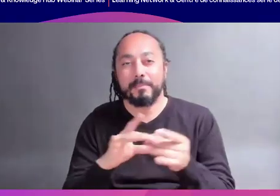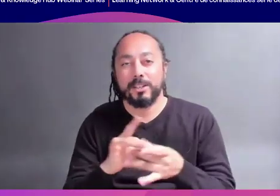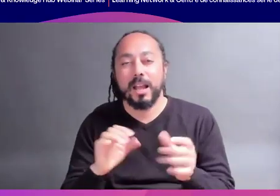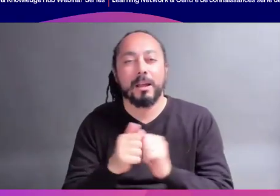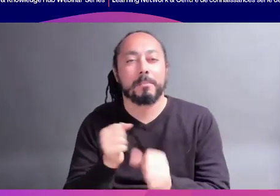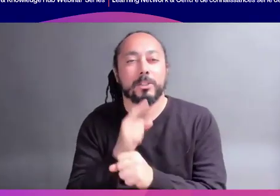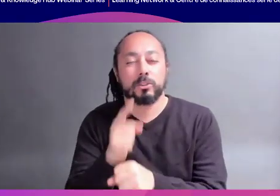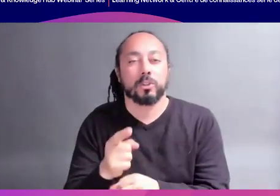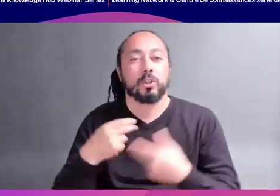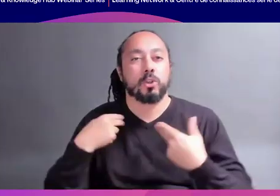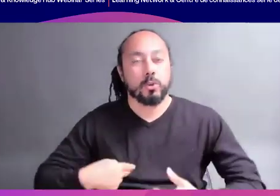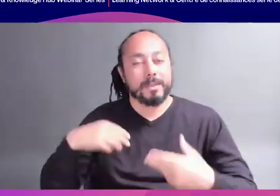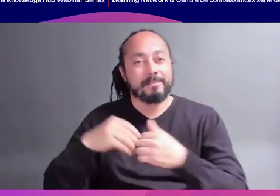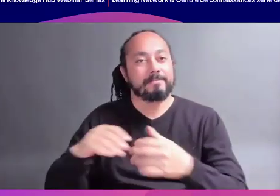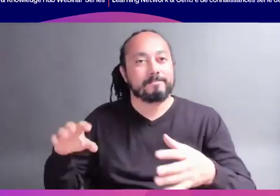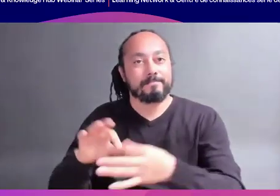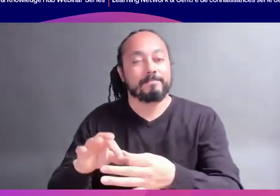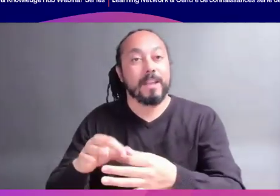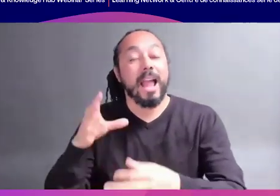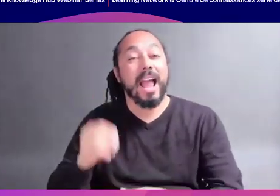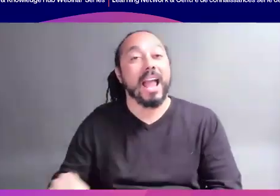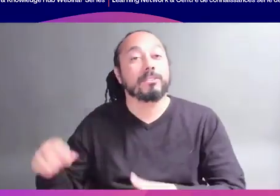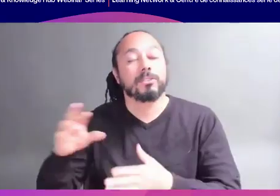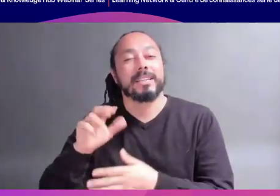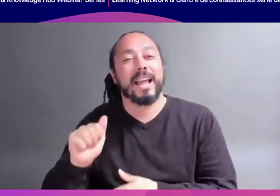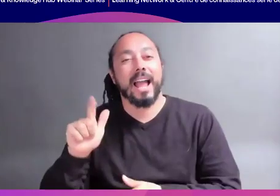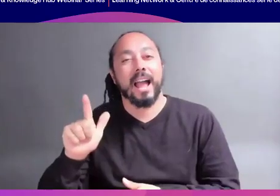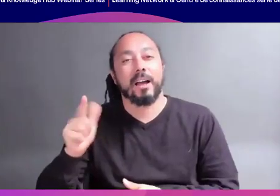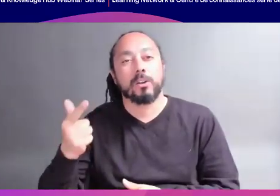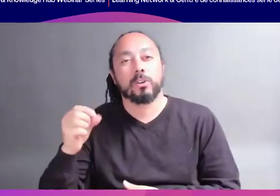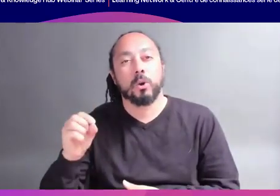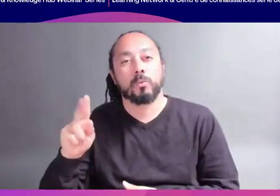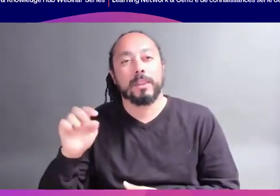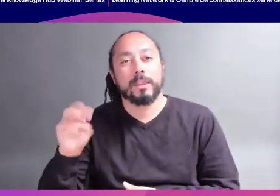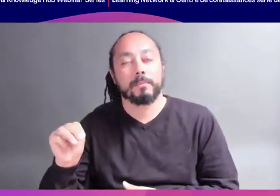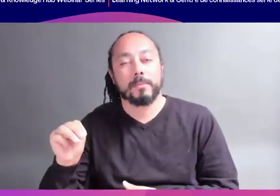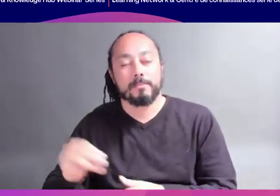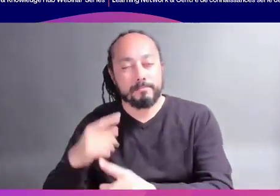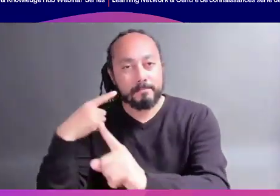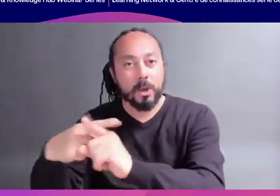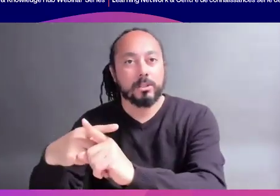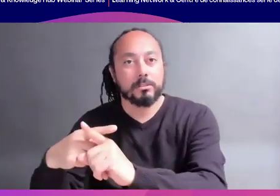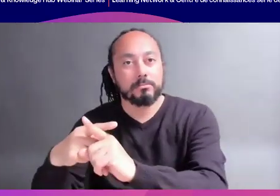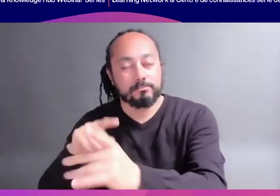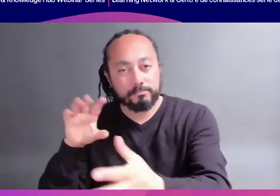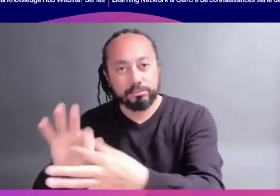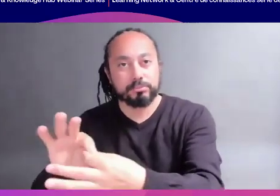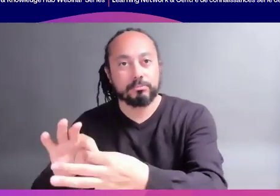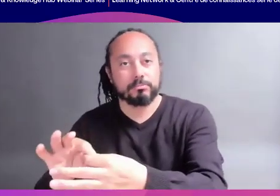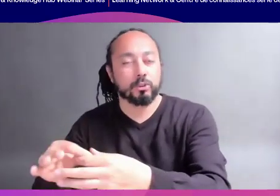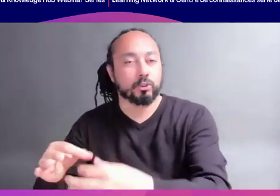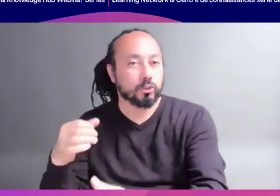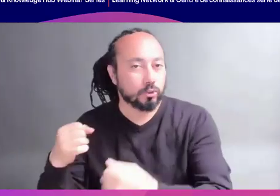in the loop, how to make sure the algorithm is actually positive and strength-based and reinforcing and skill building